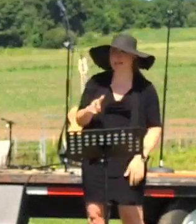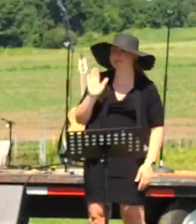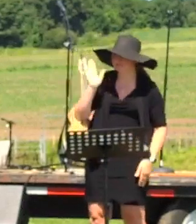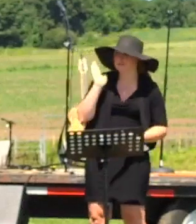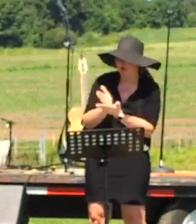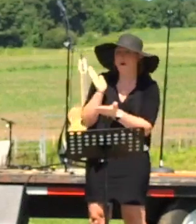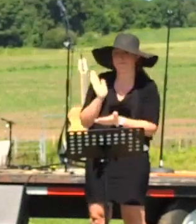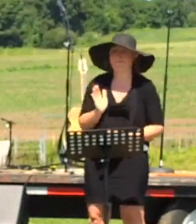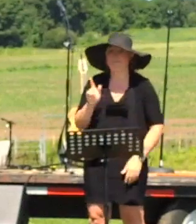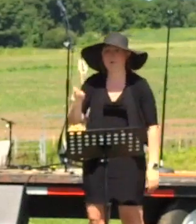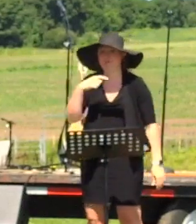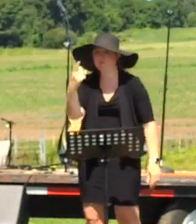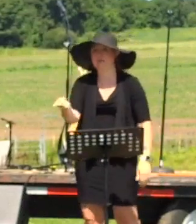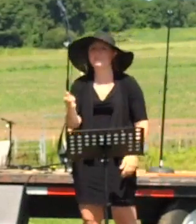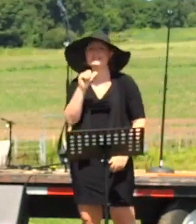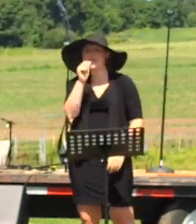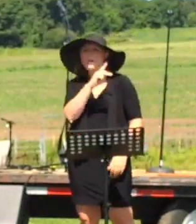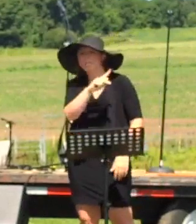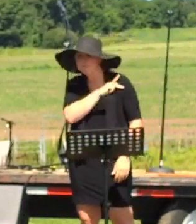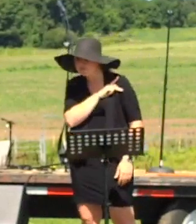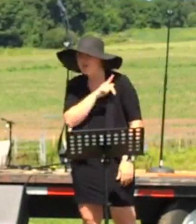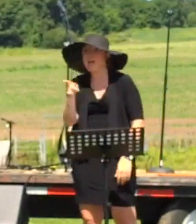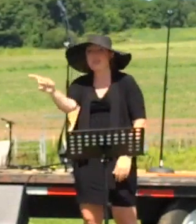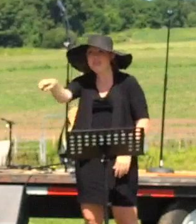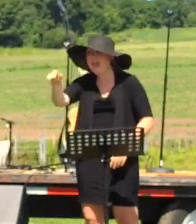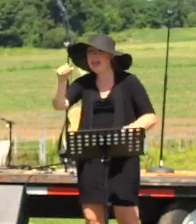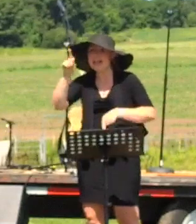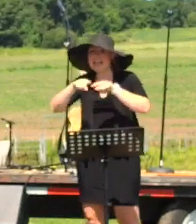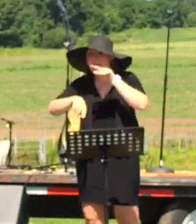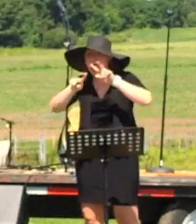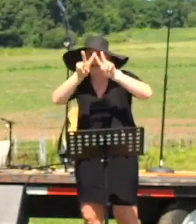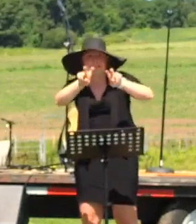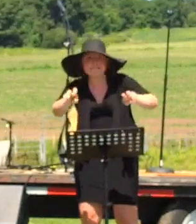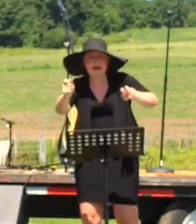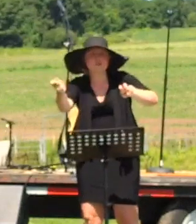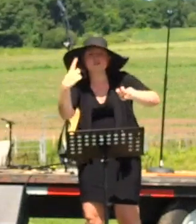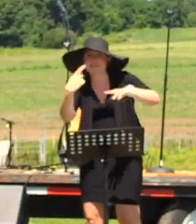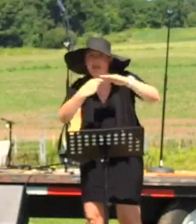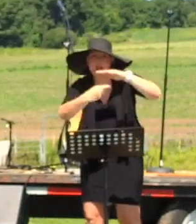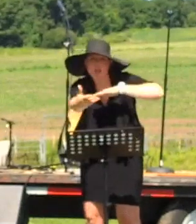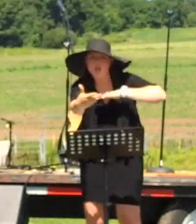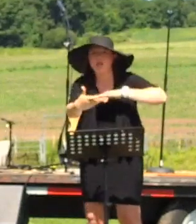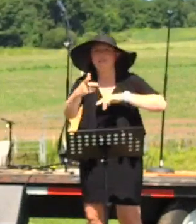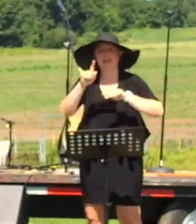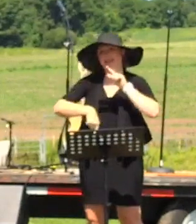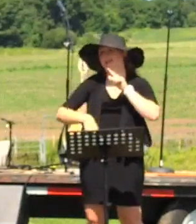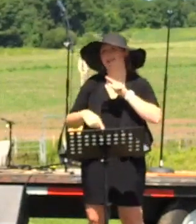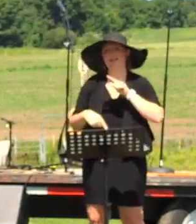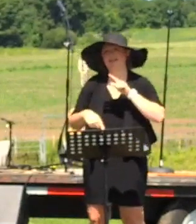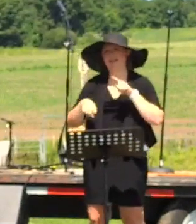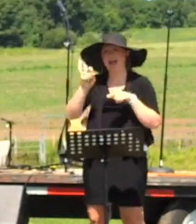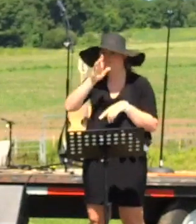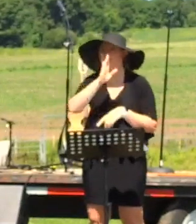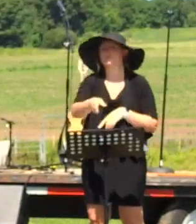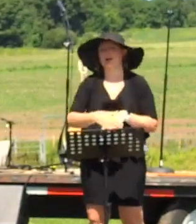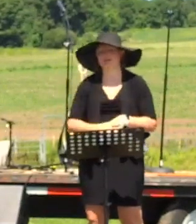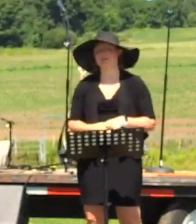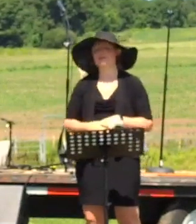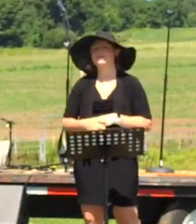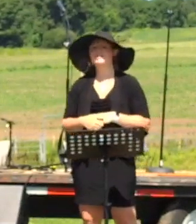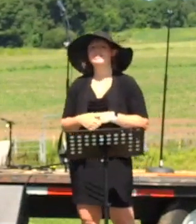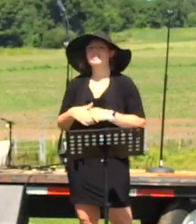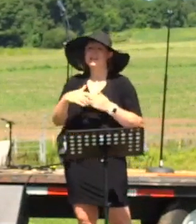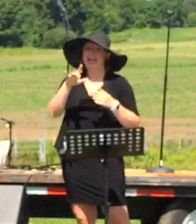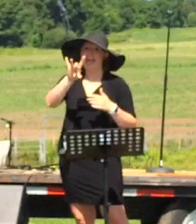tell them that. It's not personal. They just don't understand it. Now, remember how I said that eights may be the type to have the